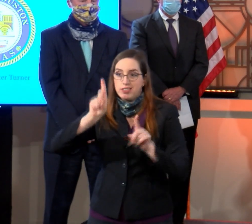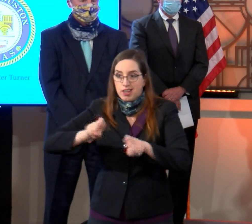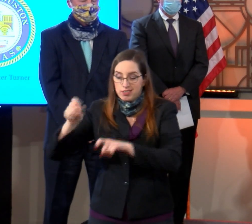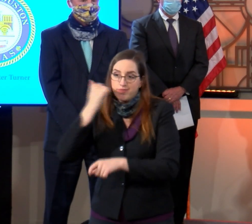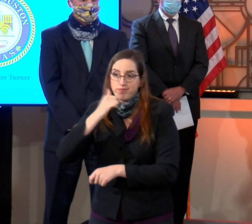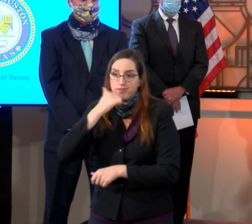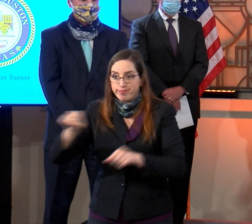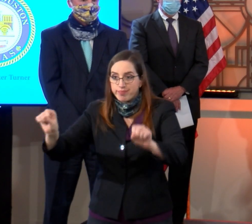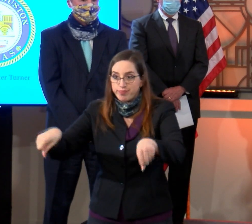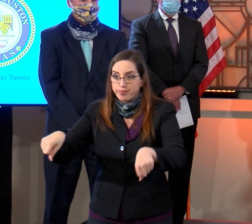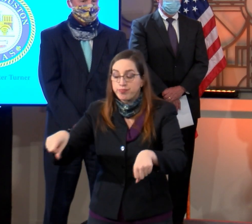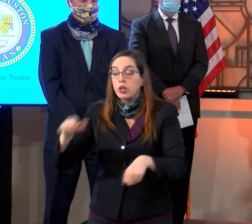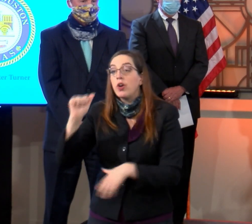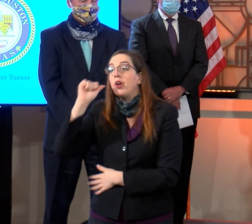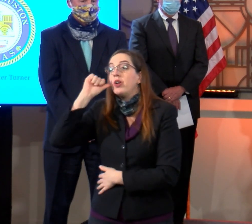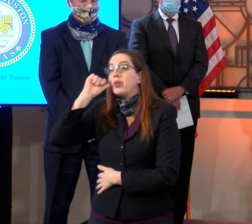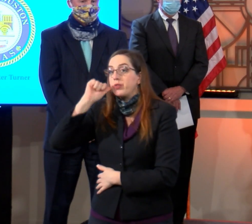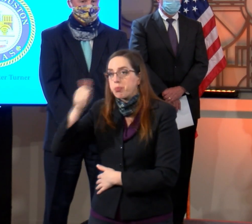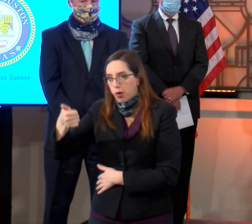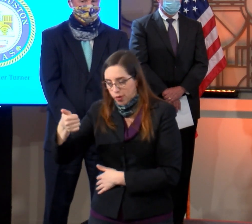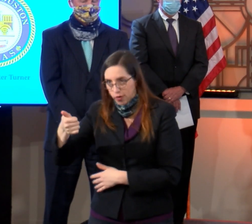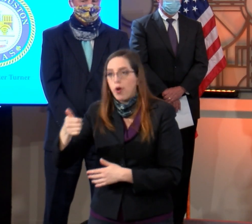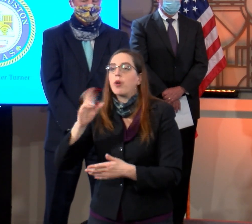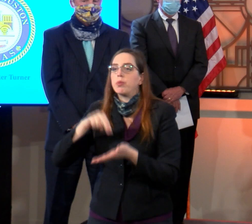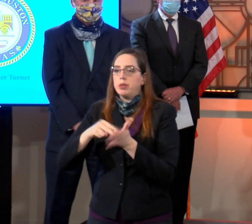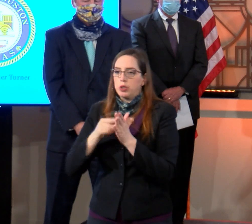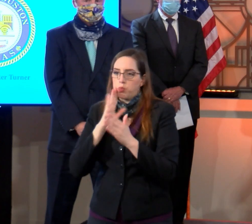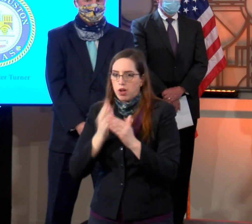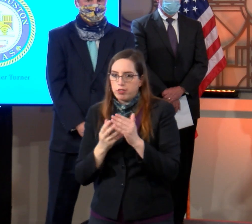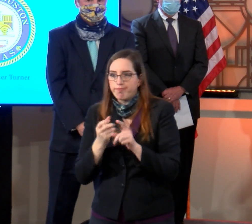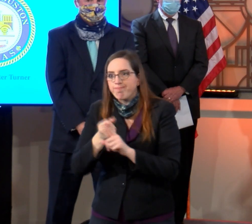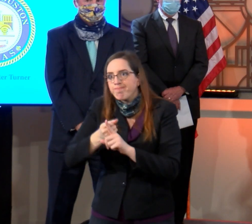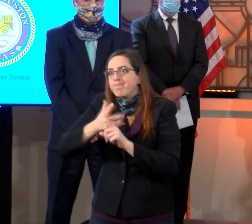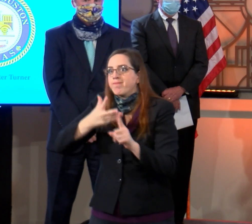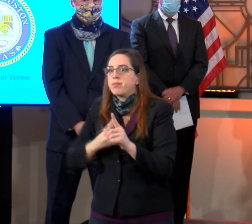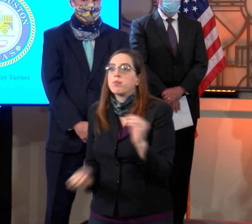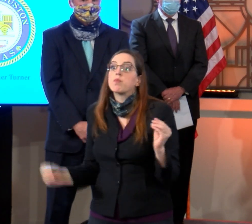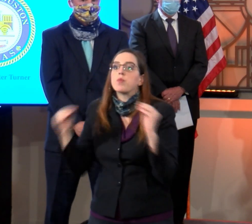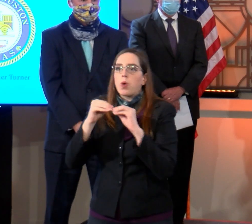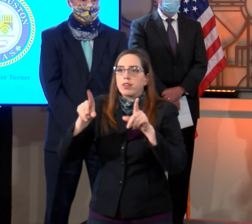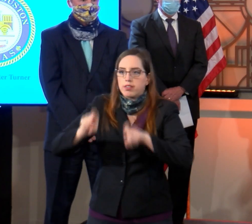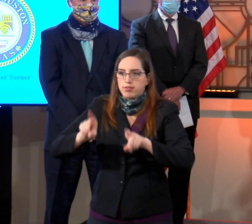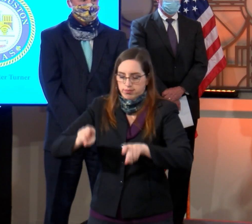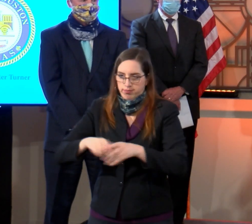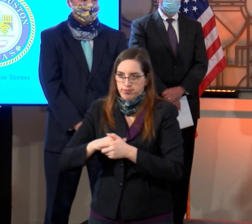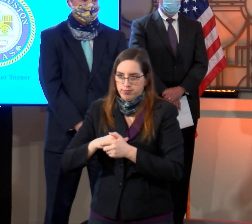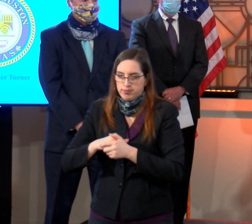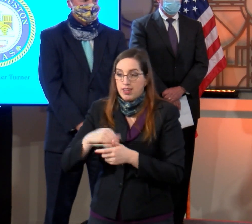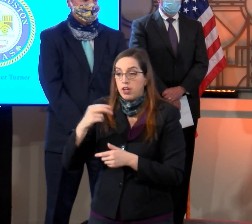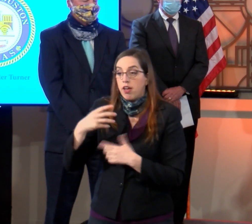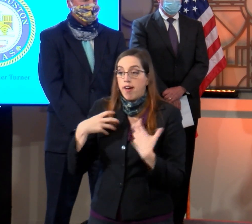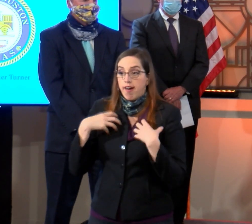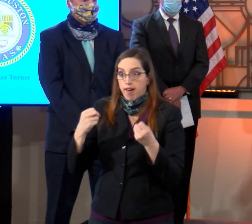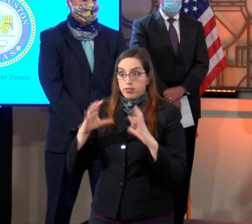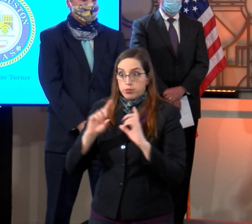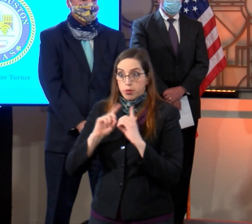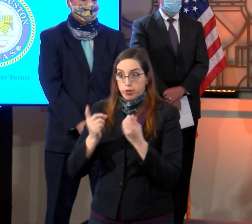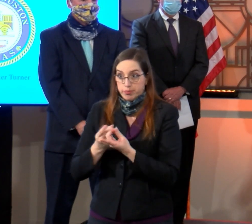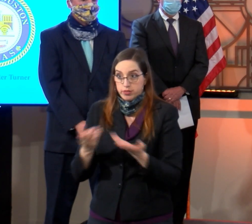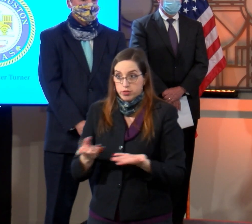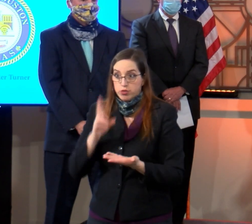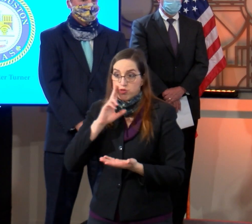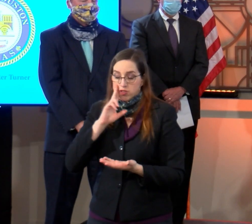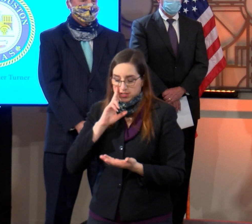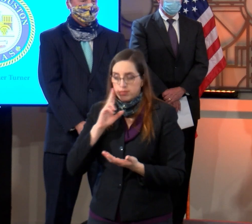tomorrow, we will expand our testing capacity even further. The Houston Health Department is